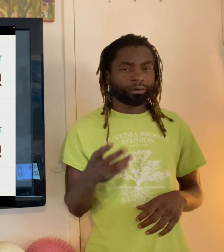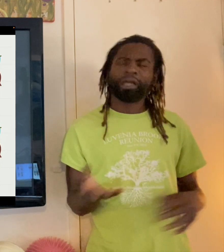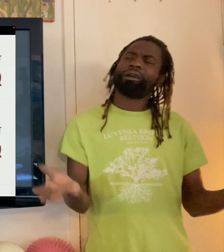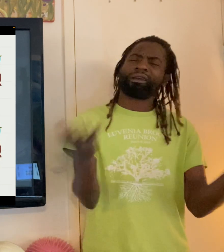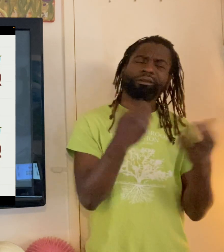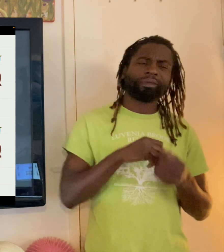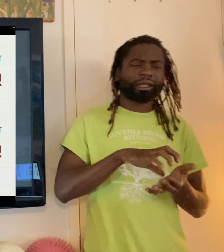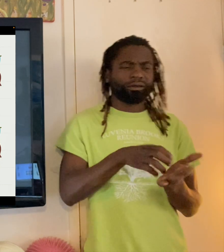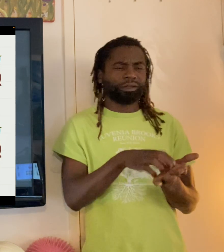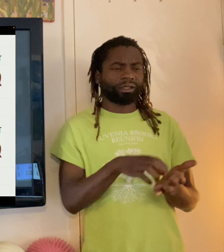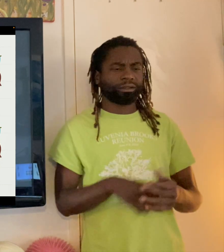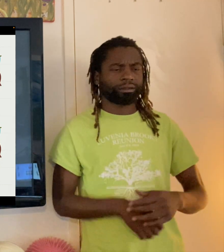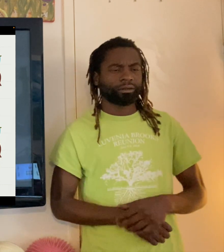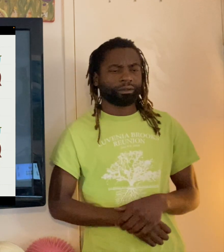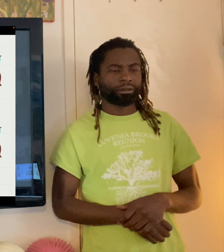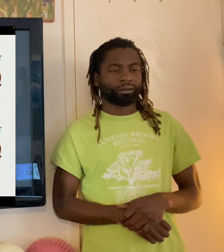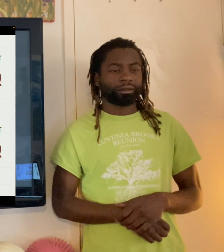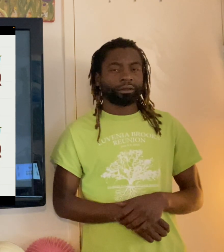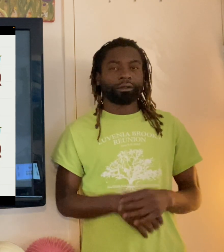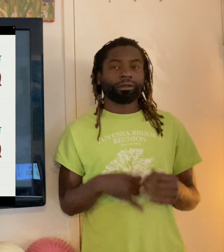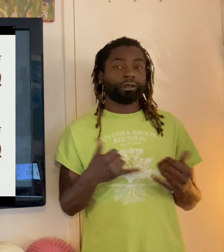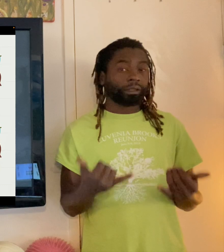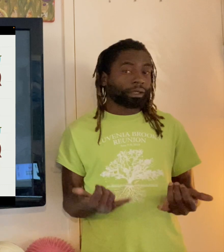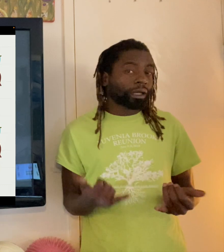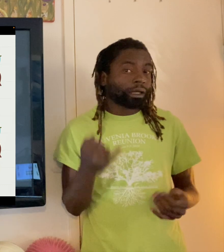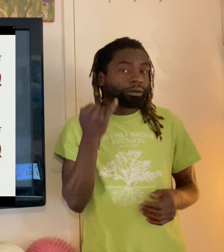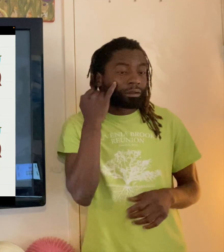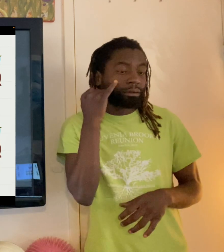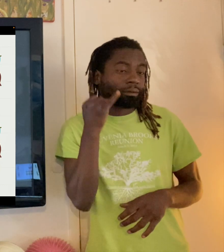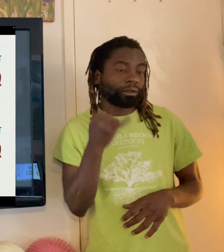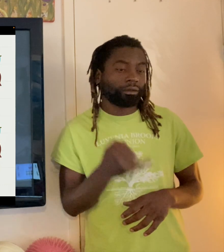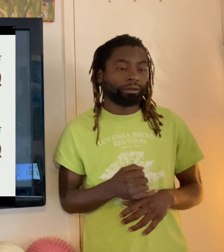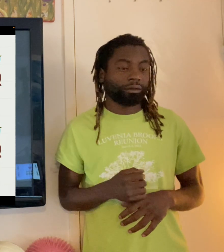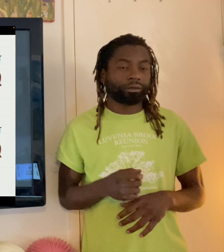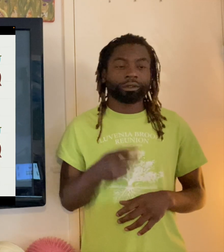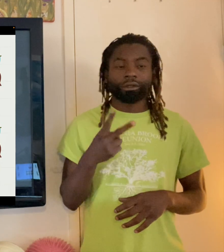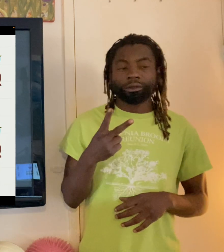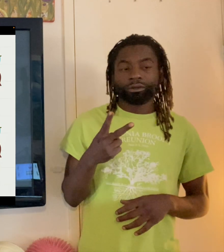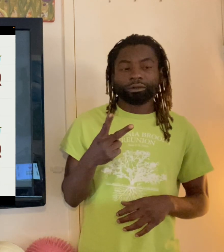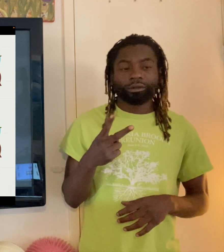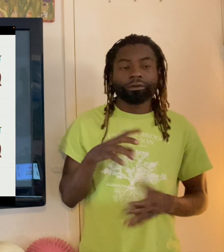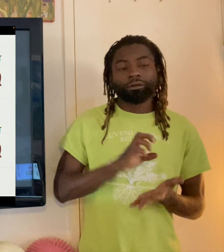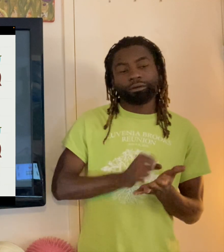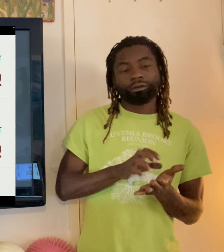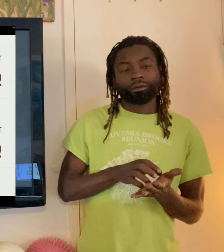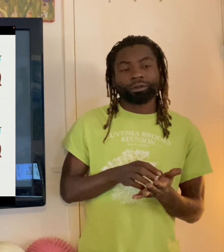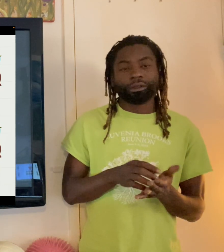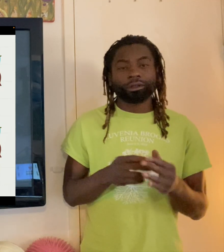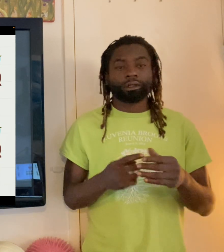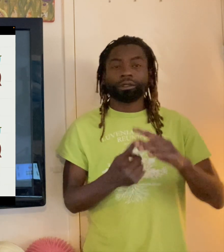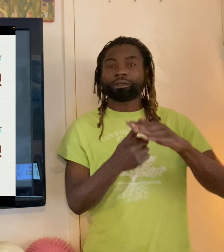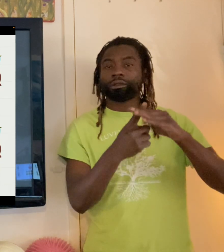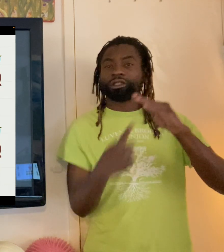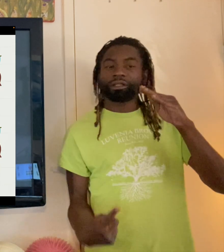back, cookies. Now what happens if 2 of these cookies disappear?